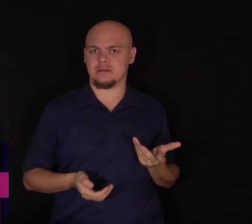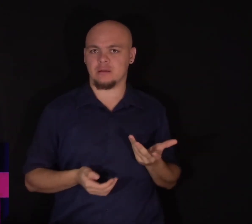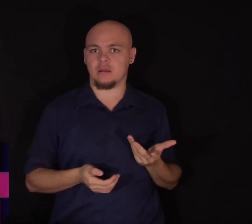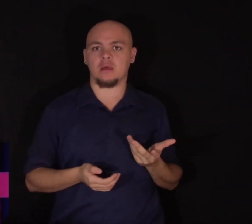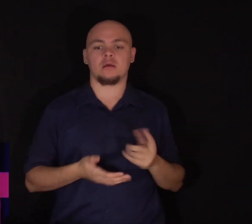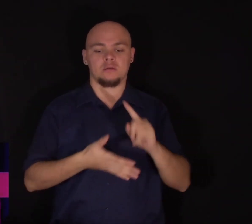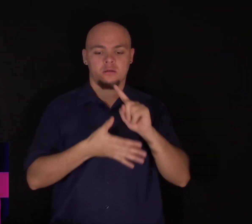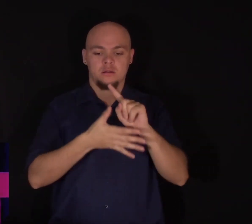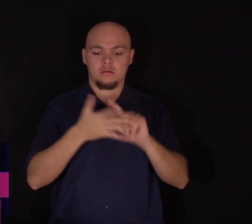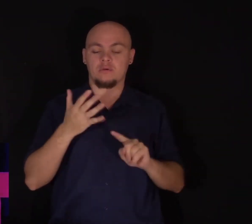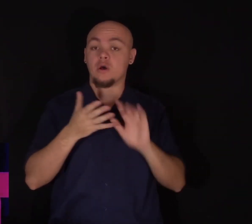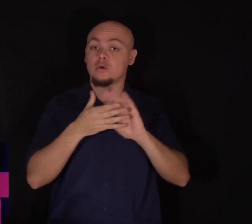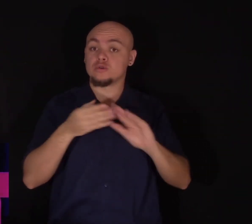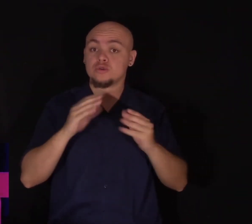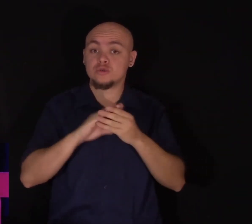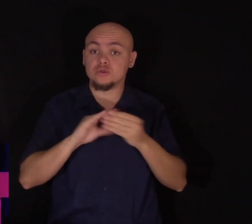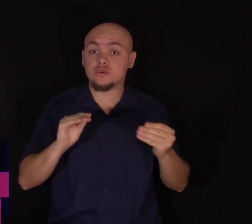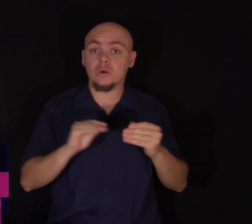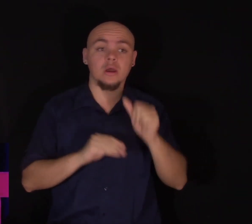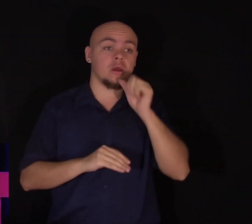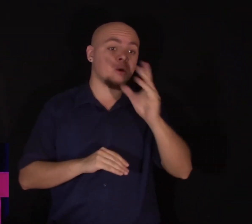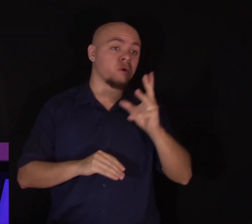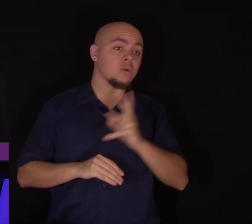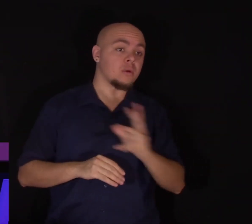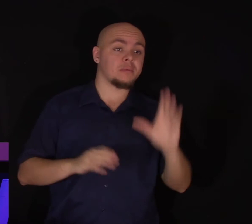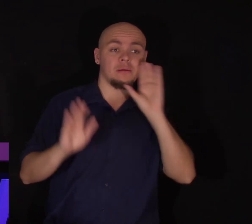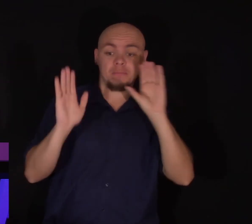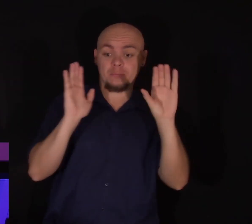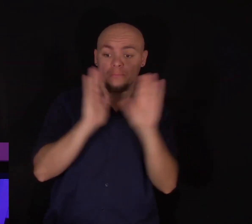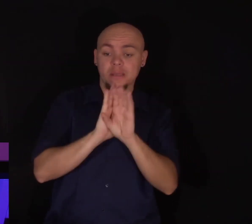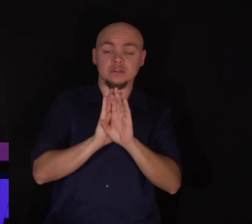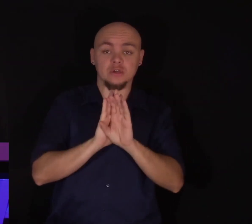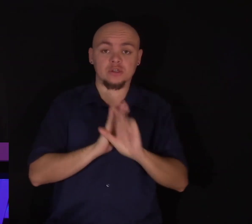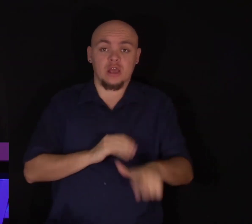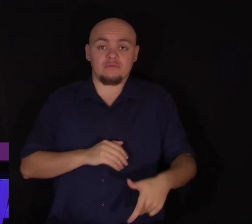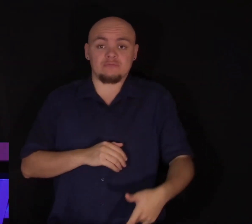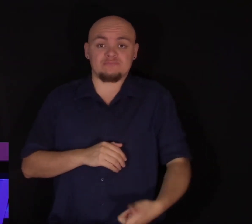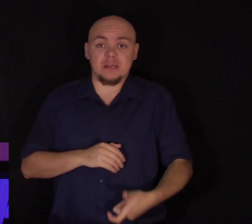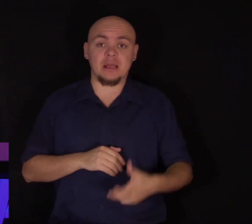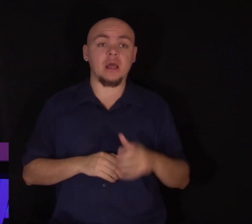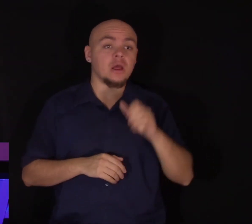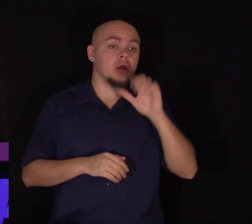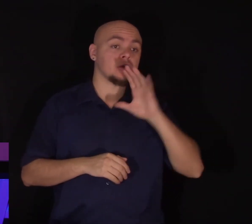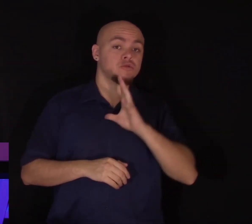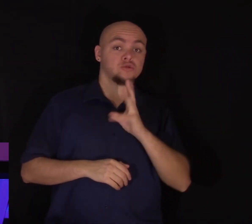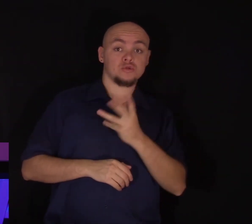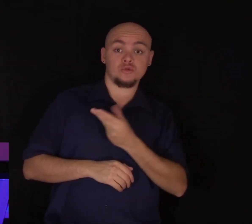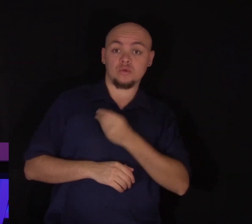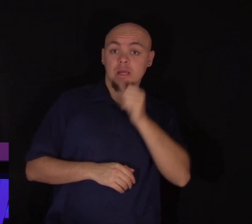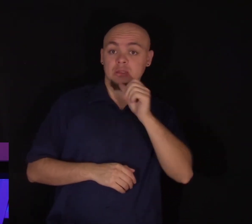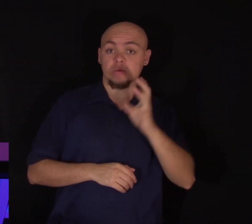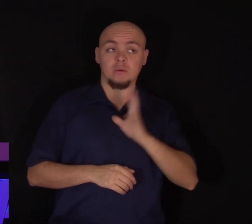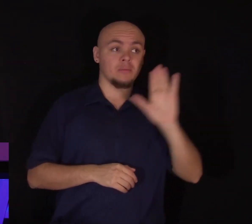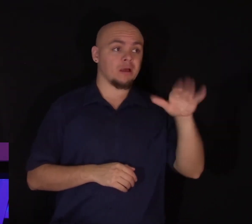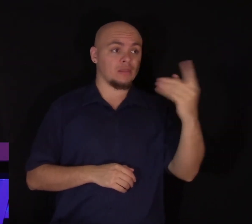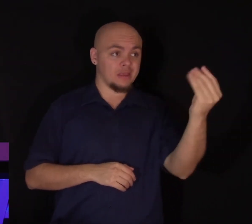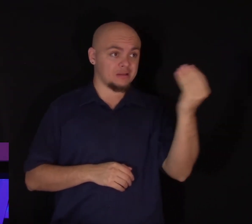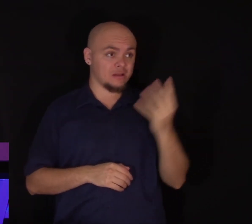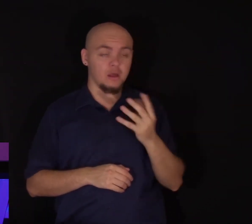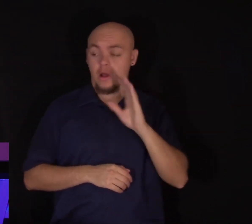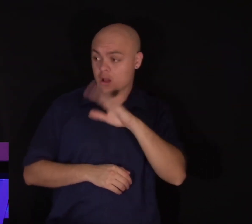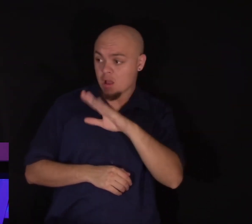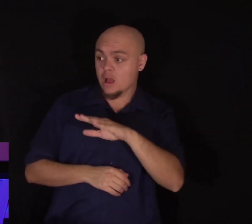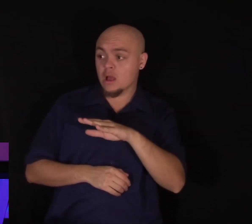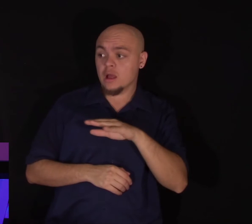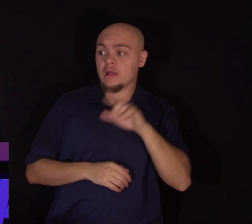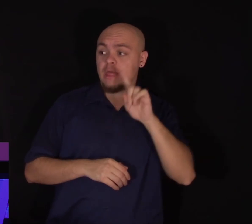of stories, young girls telling me about pictures being taken up their skirts on the tube, trans women telling me that people's obsession with their genitals had